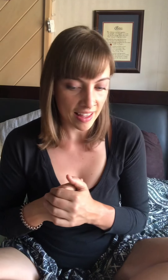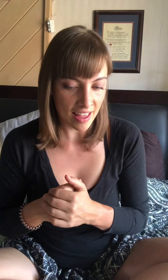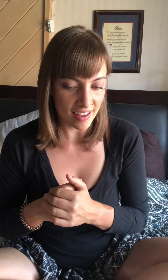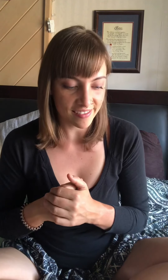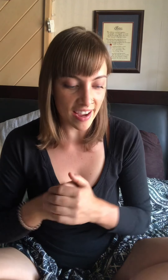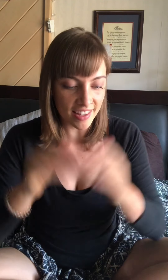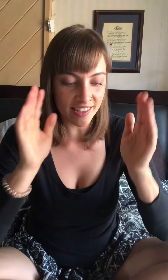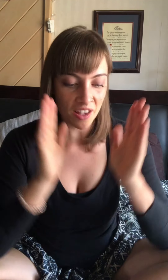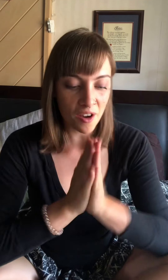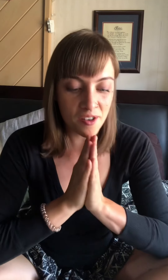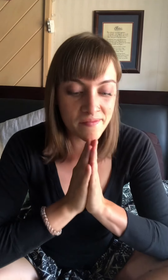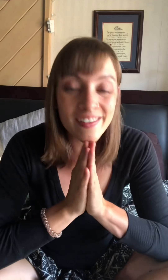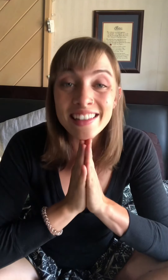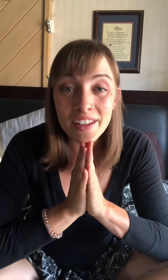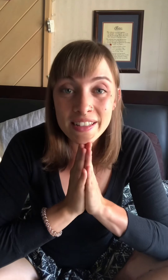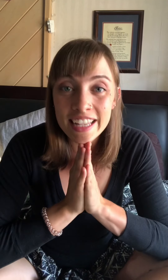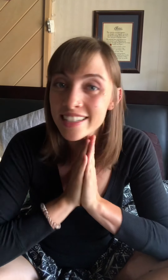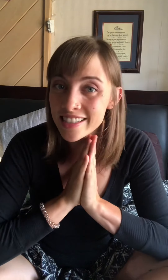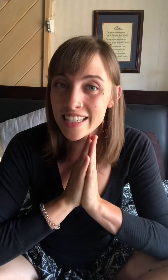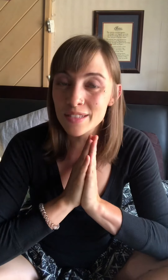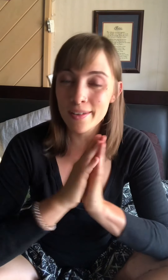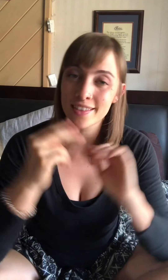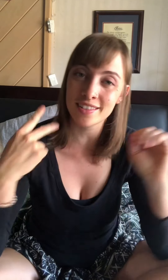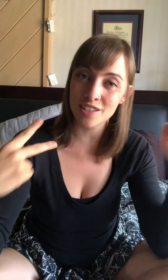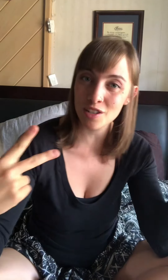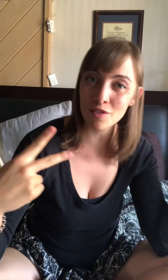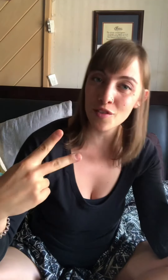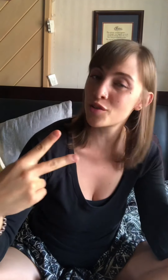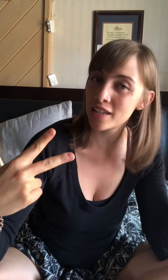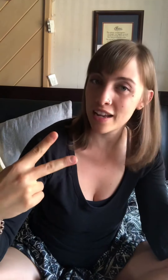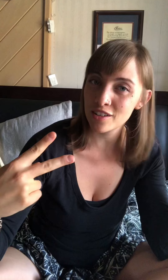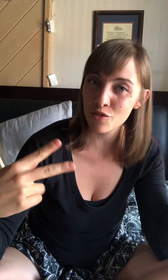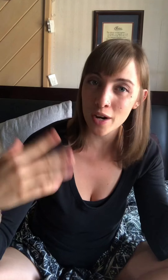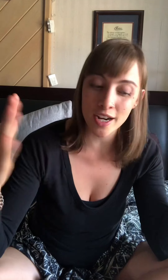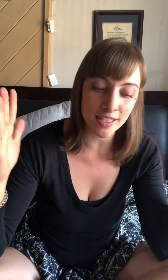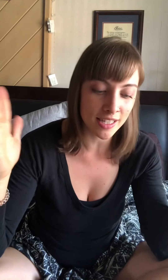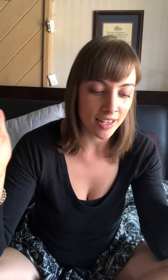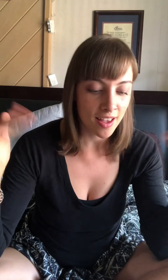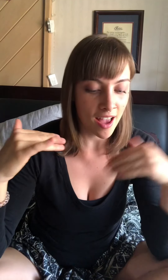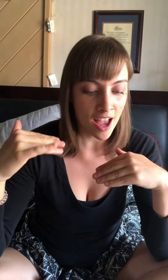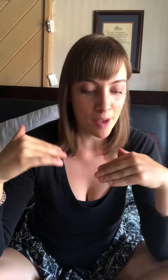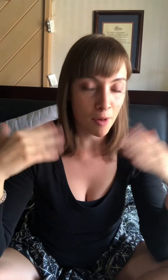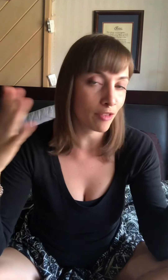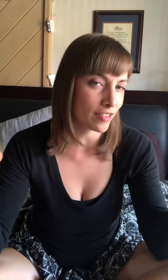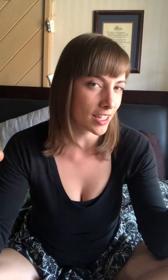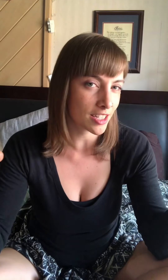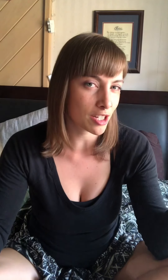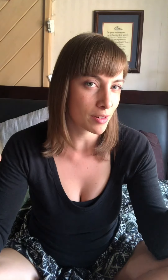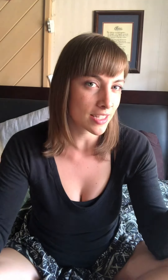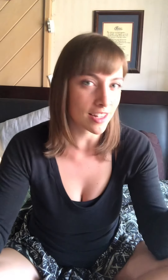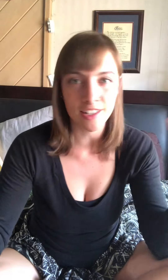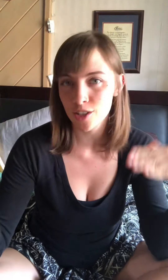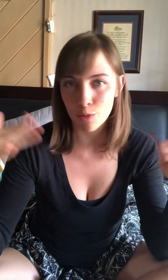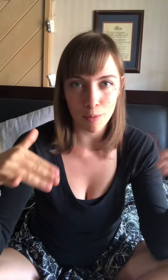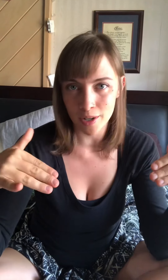All right, so bring those sentences with 2 of those connective words, hopefully 2 in a sentence or 1 per